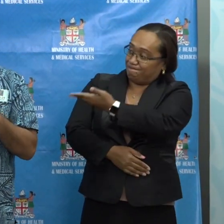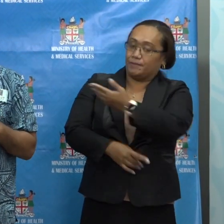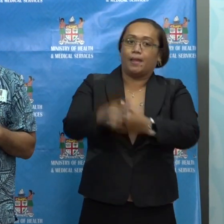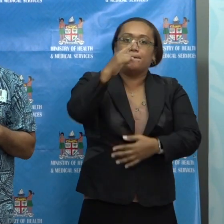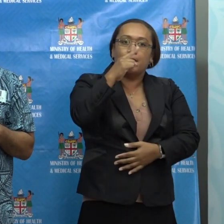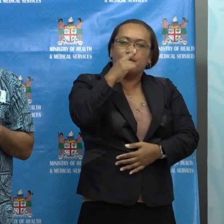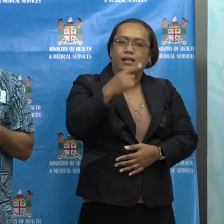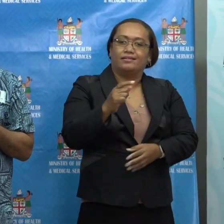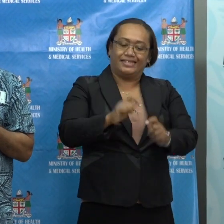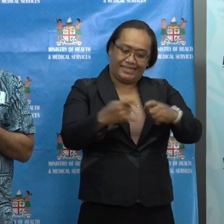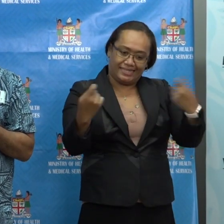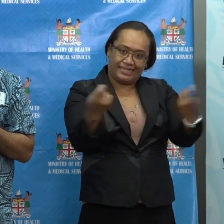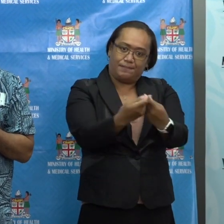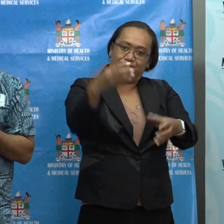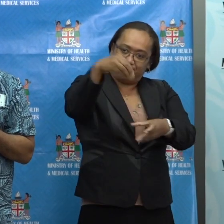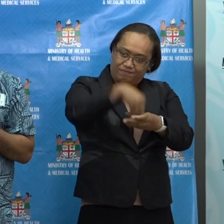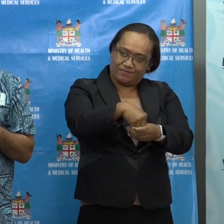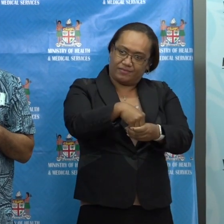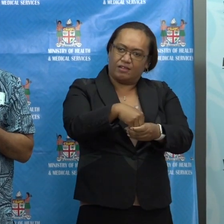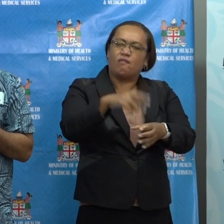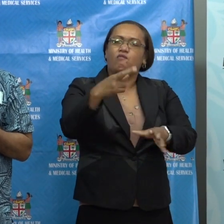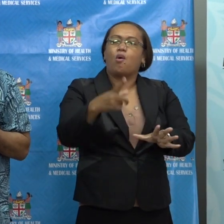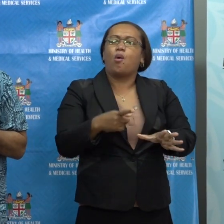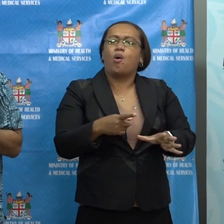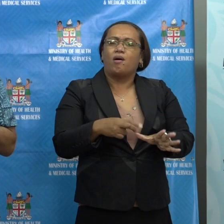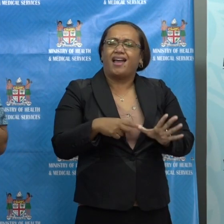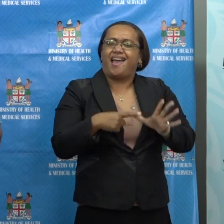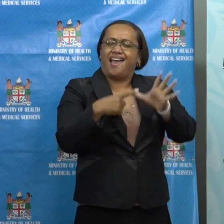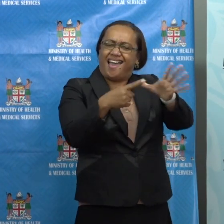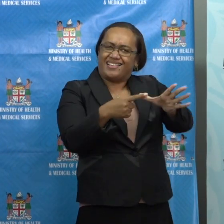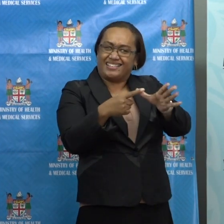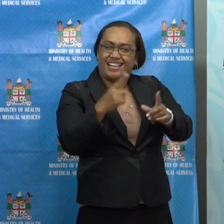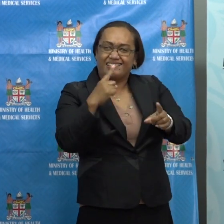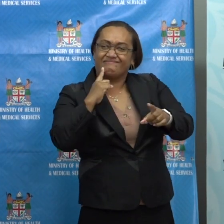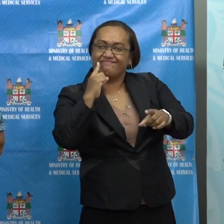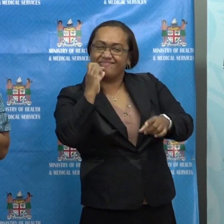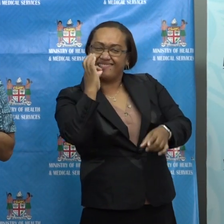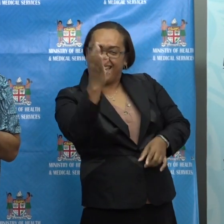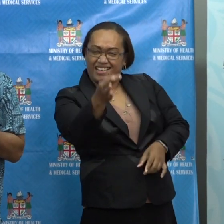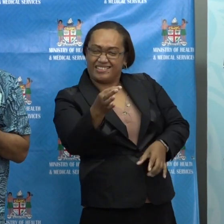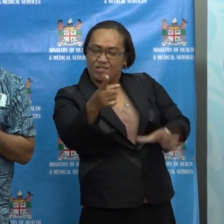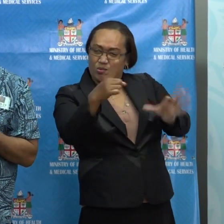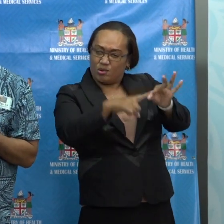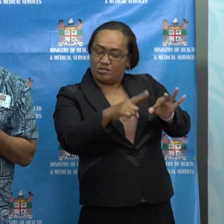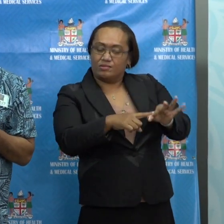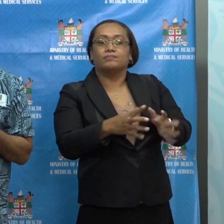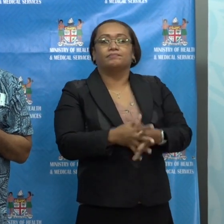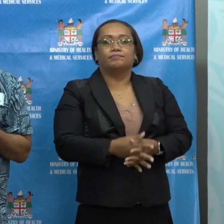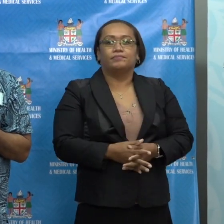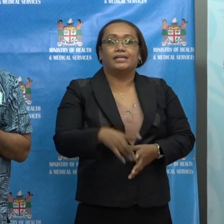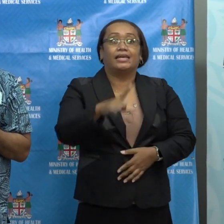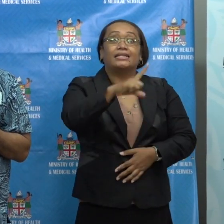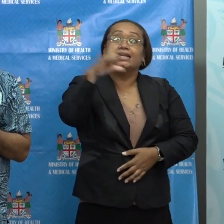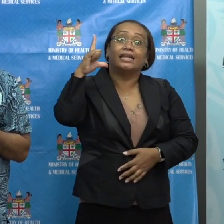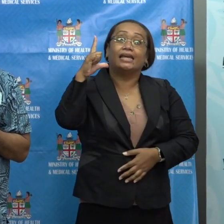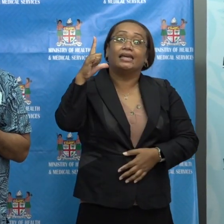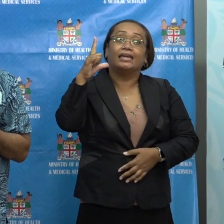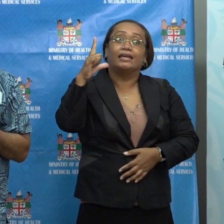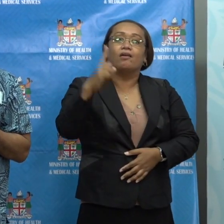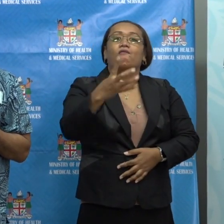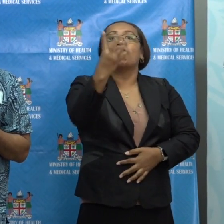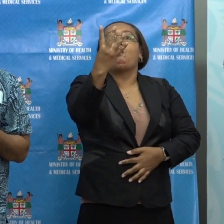get our responses right. Yesterday, we recorded 4 new cases of COVID in Fiji.